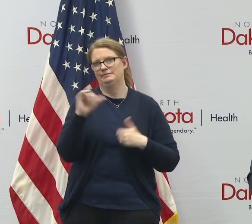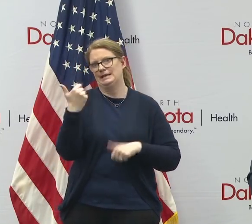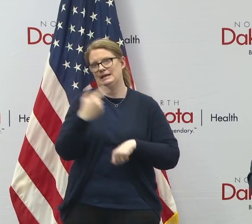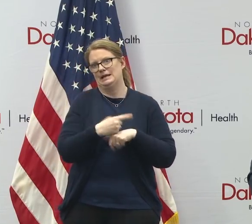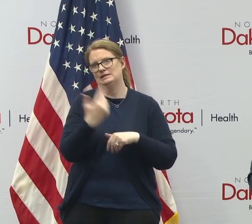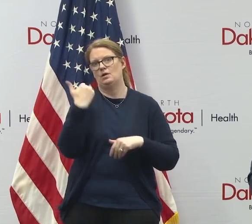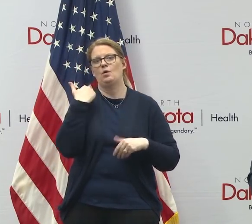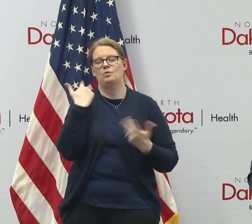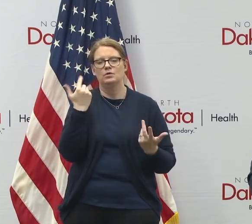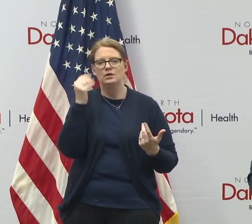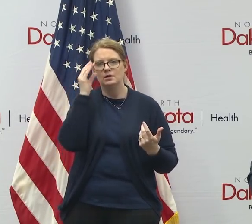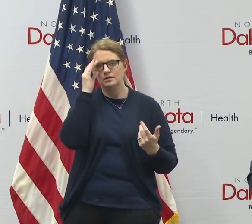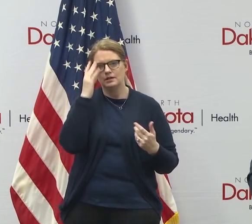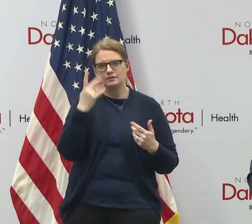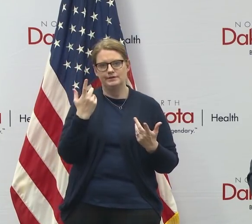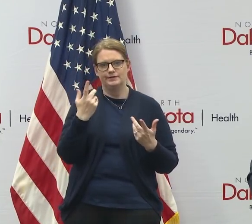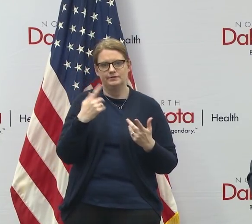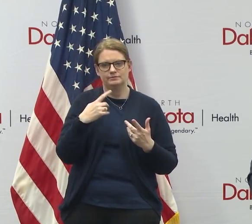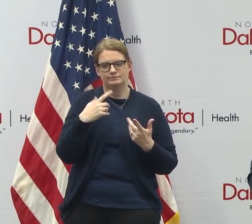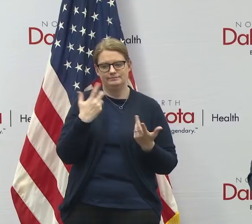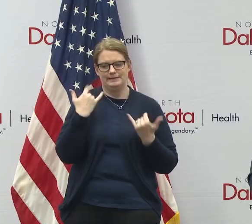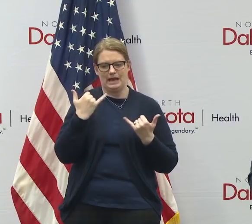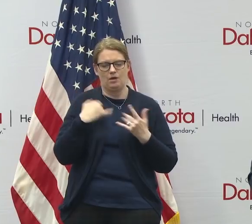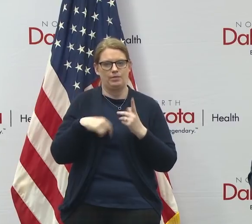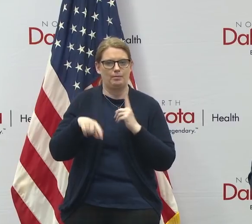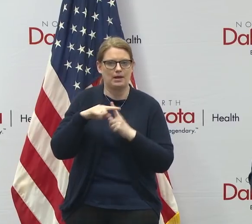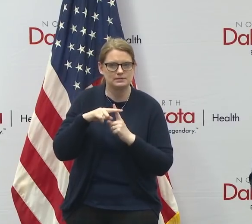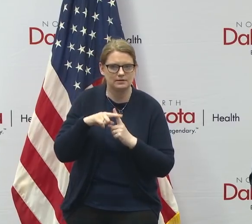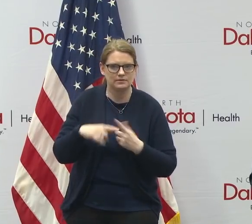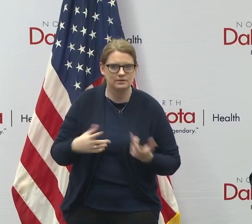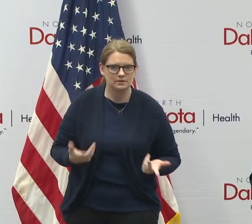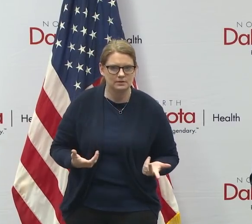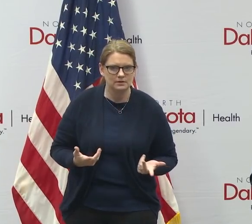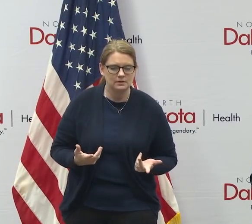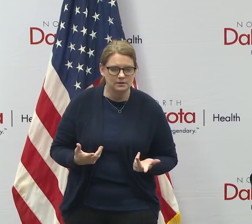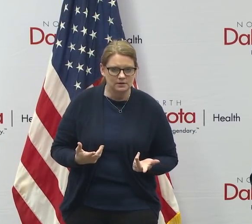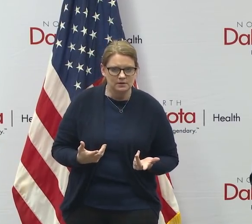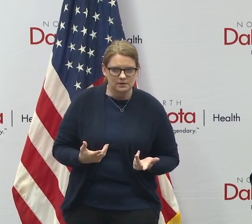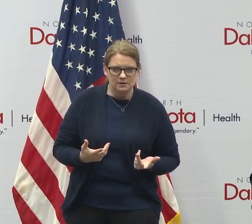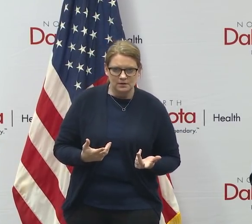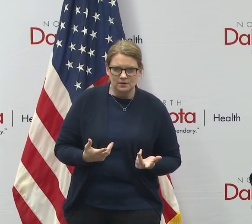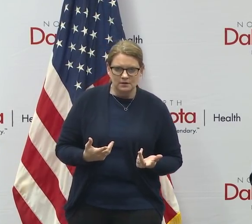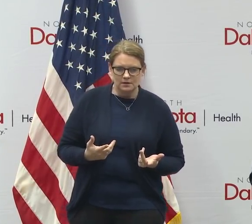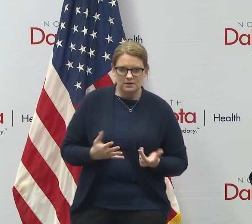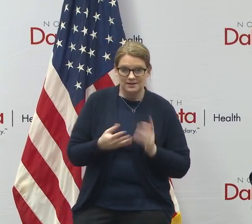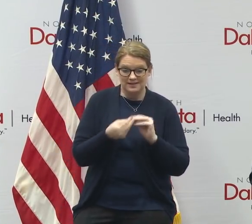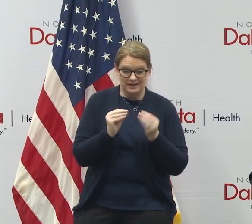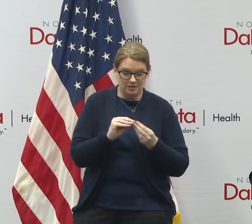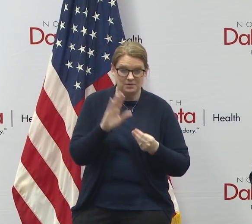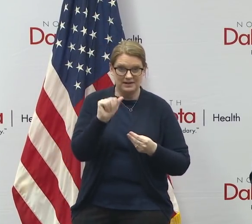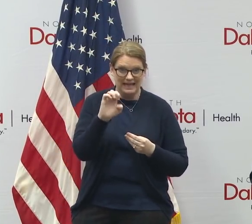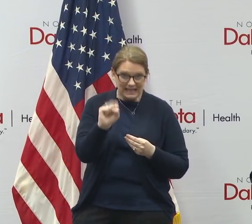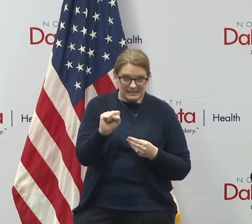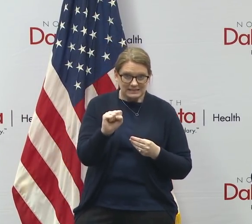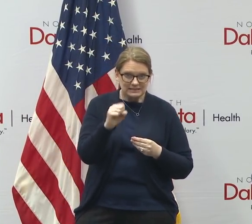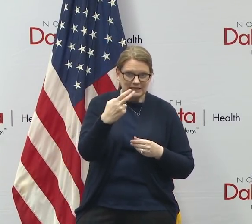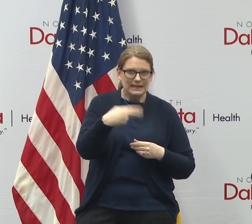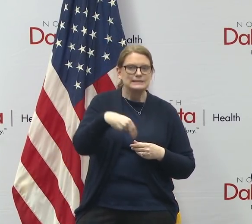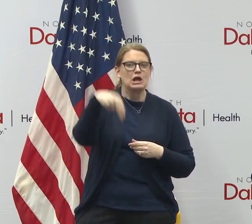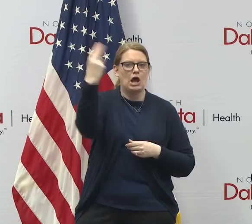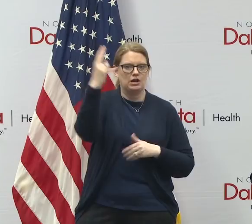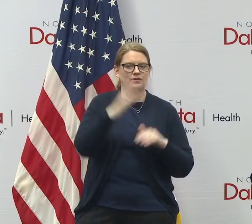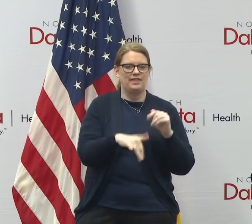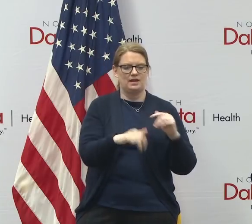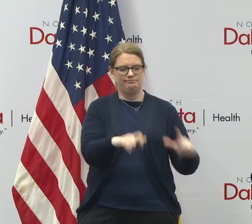reporting to you today that they're a positive. And so again, we know that the number of cases is larger than the number on